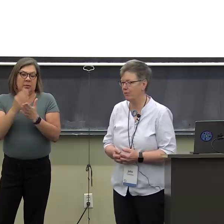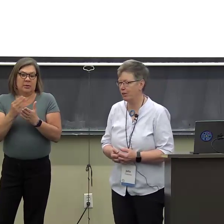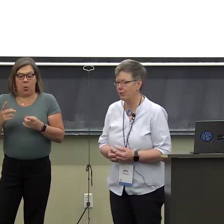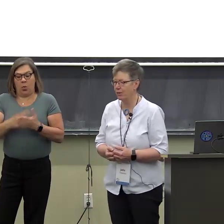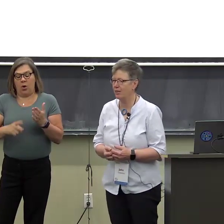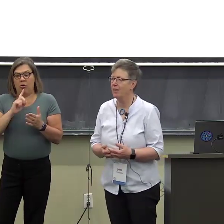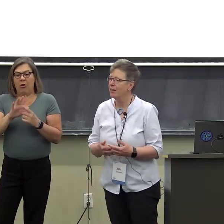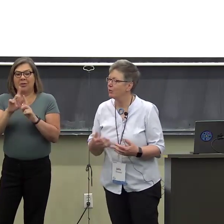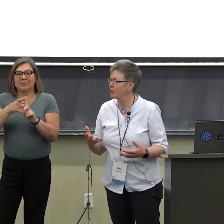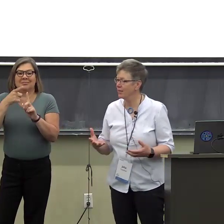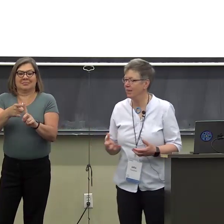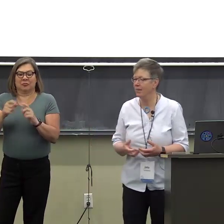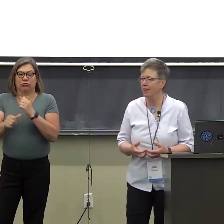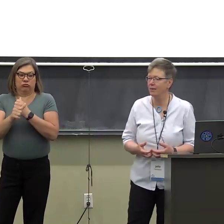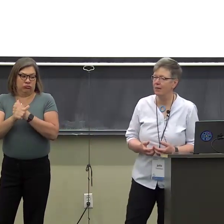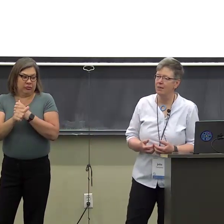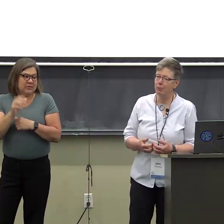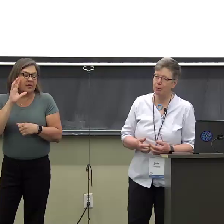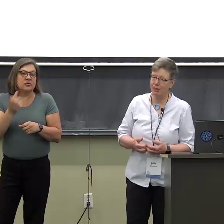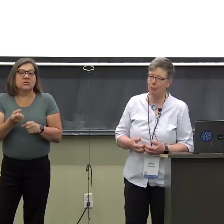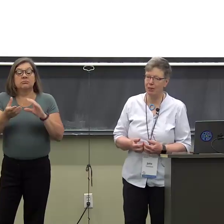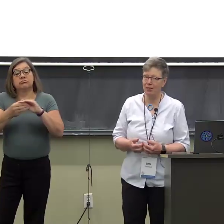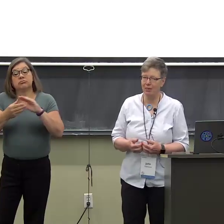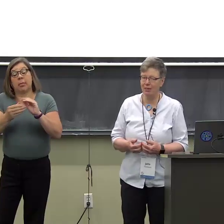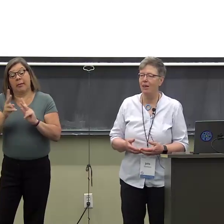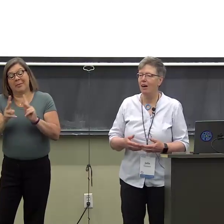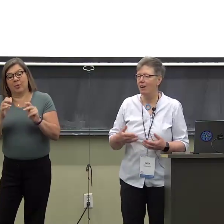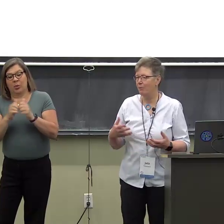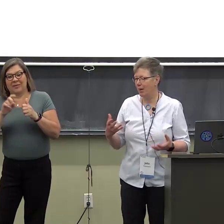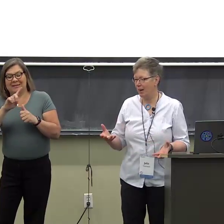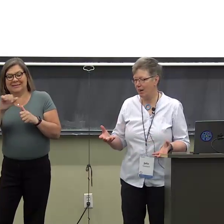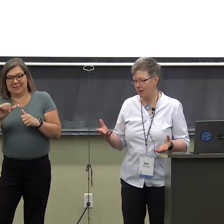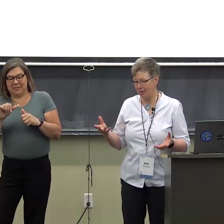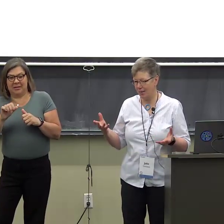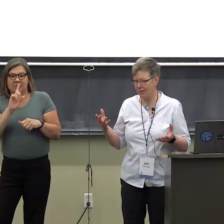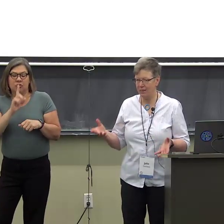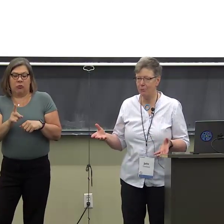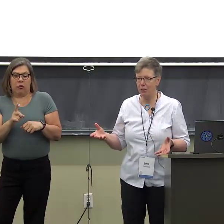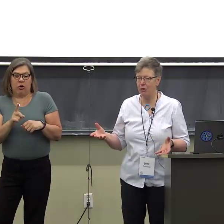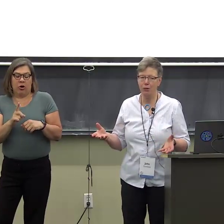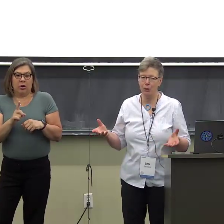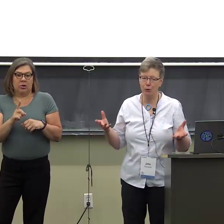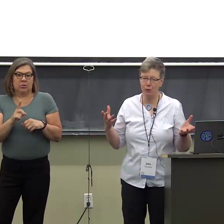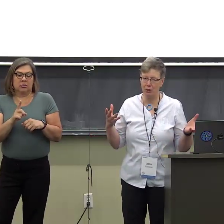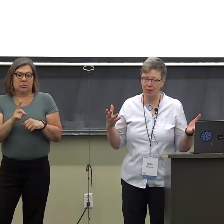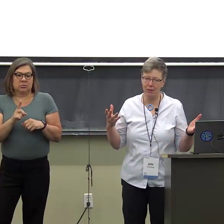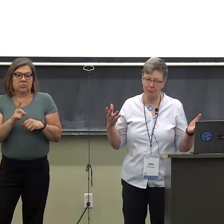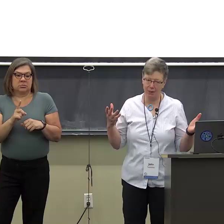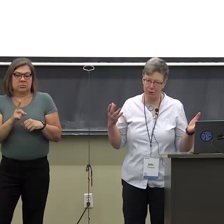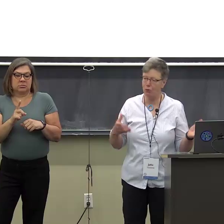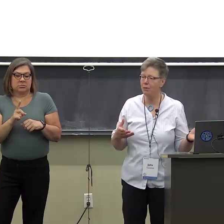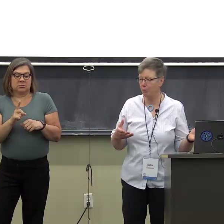the specific risks. There's a saying that people with disabilities are subject to the